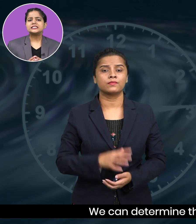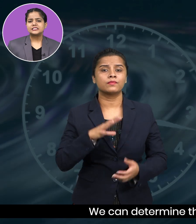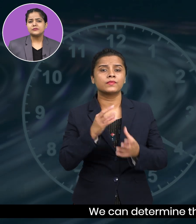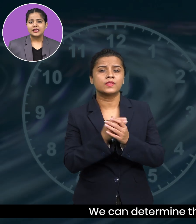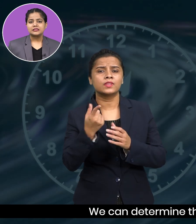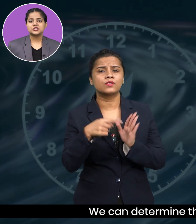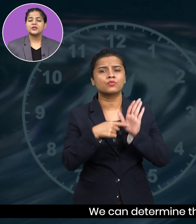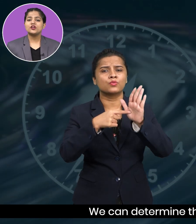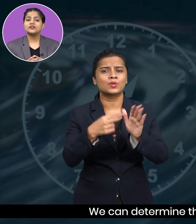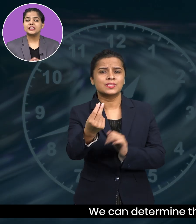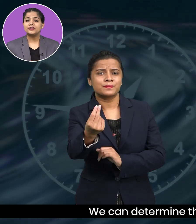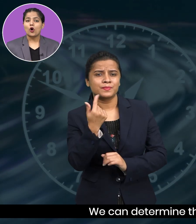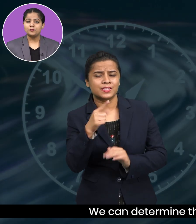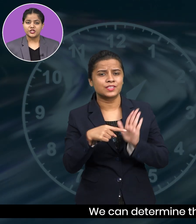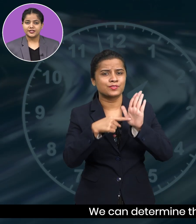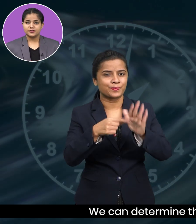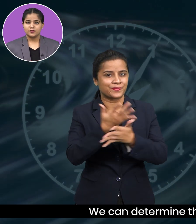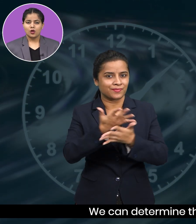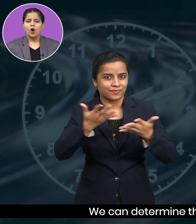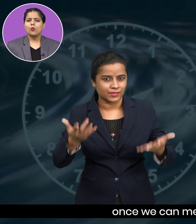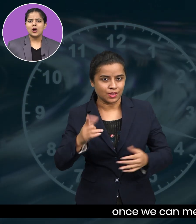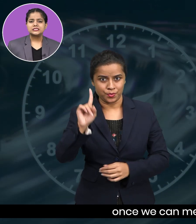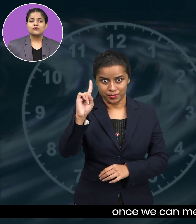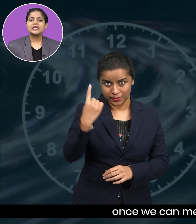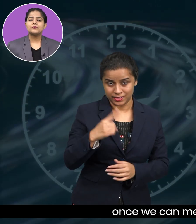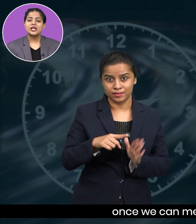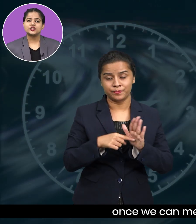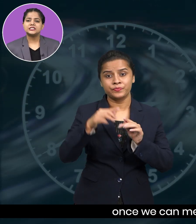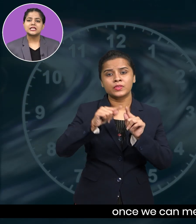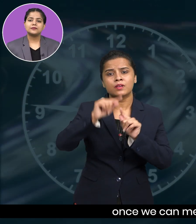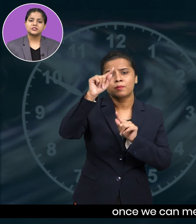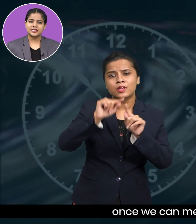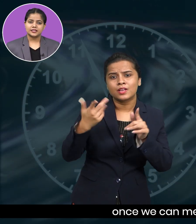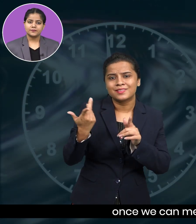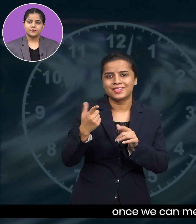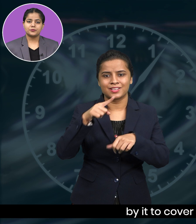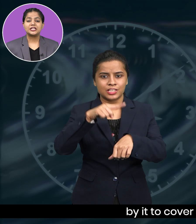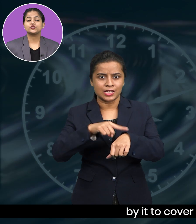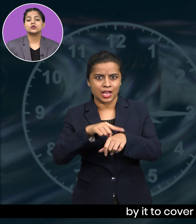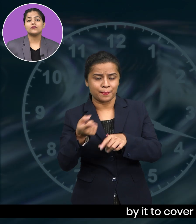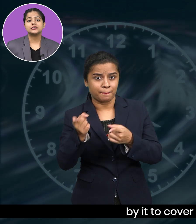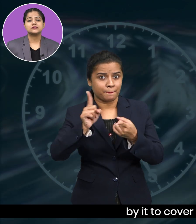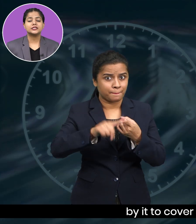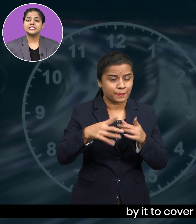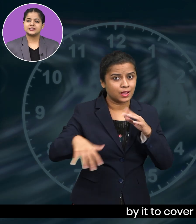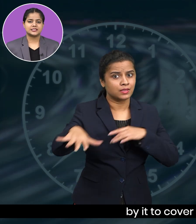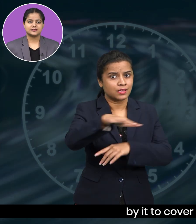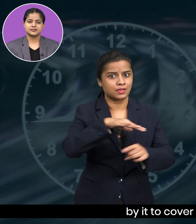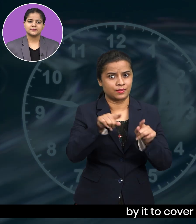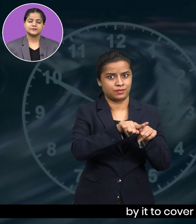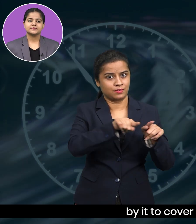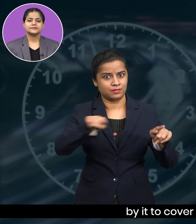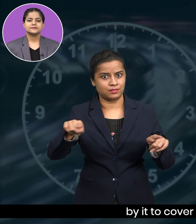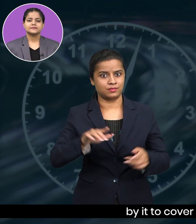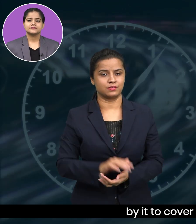We can determine the speed of a given object once we can measure the time taken by it to cover a certain